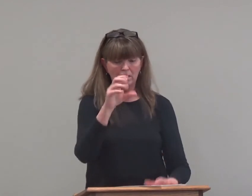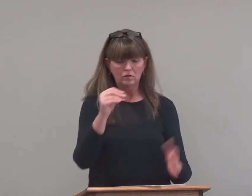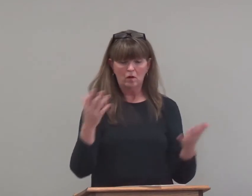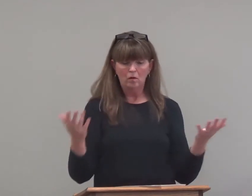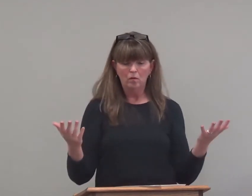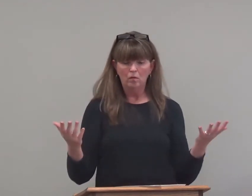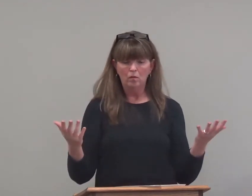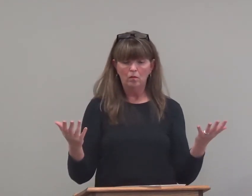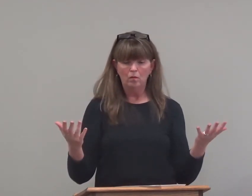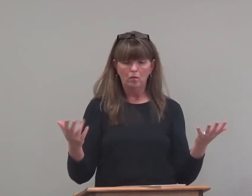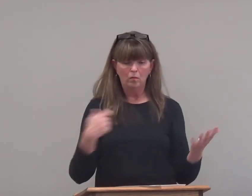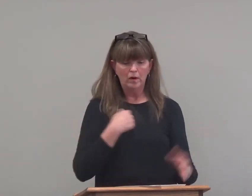like.